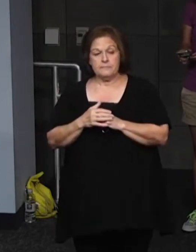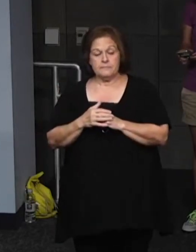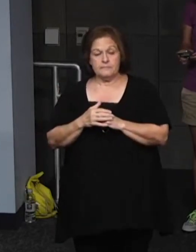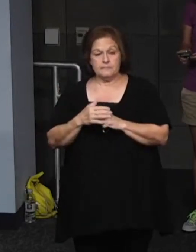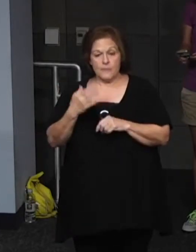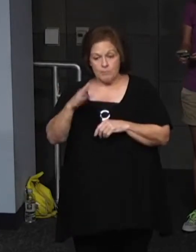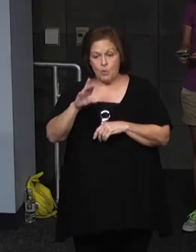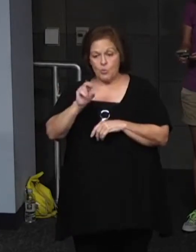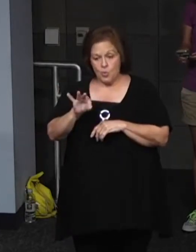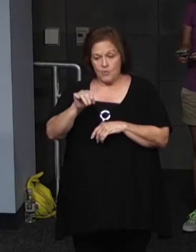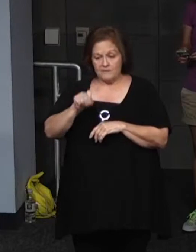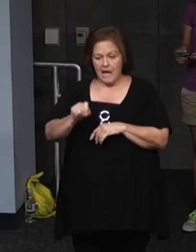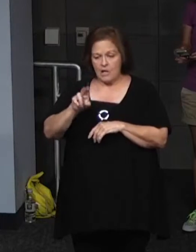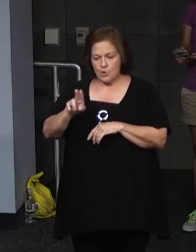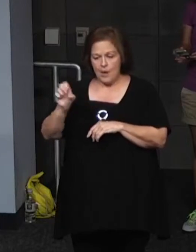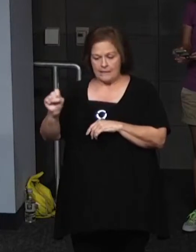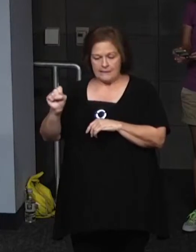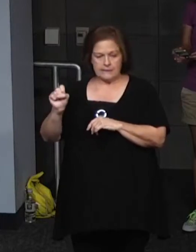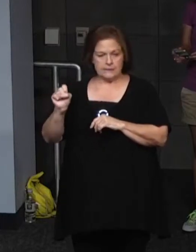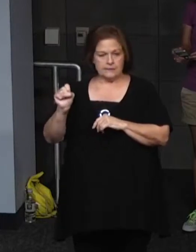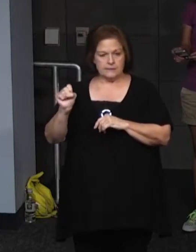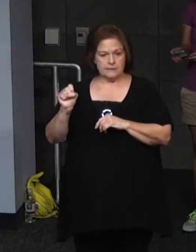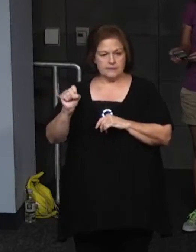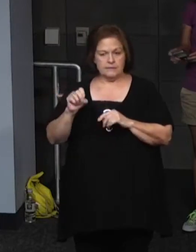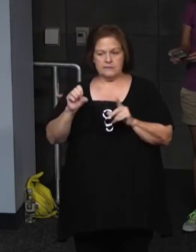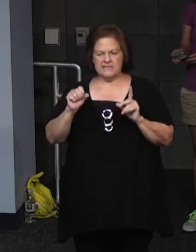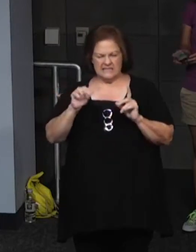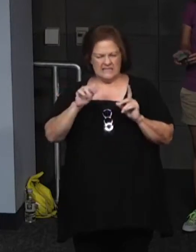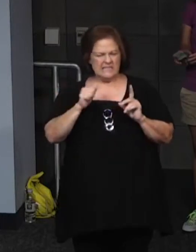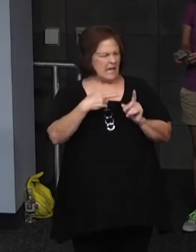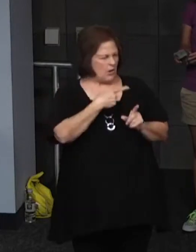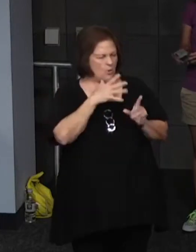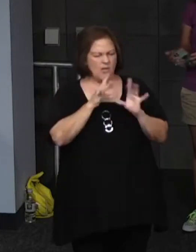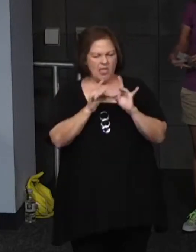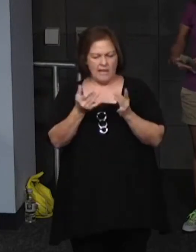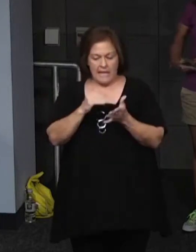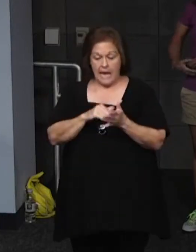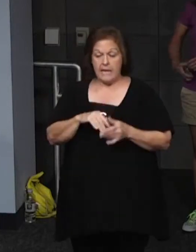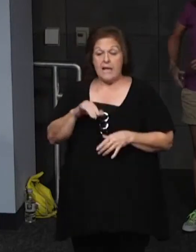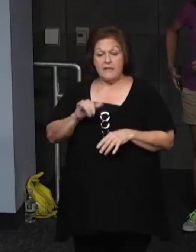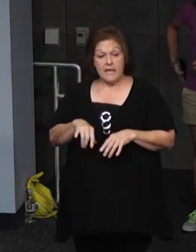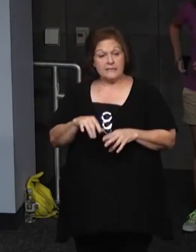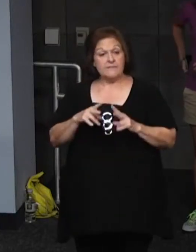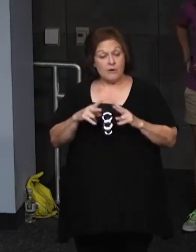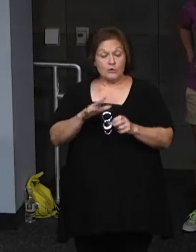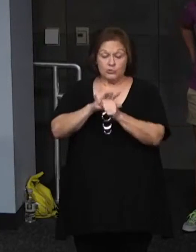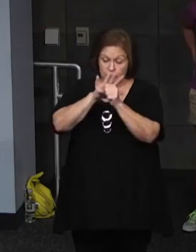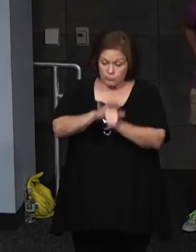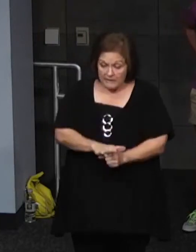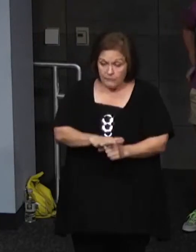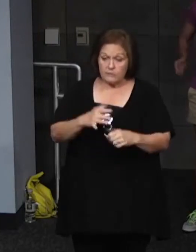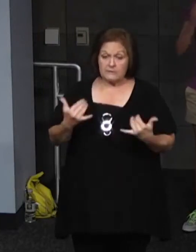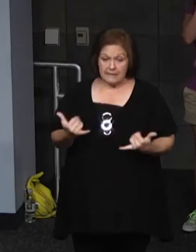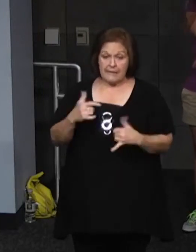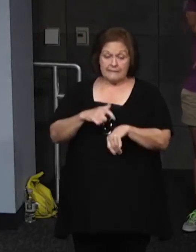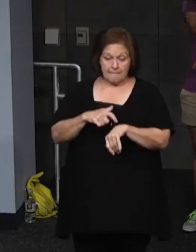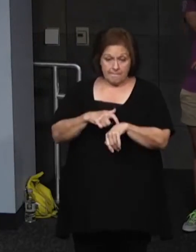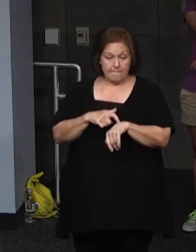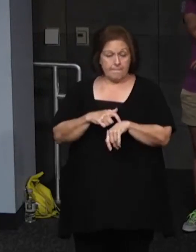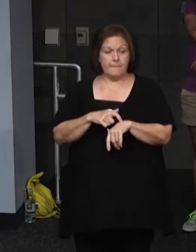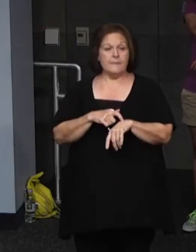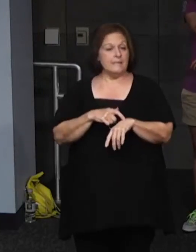at blueroof.us. Sarah will probably bring it up, but I'll say it again. This is a very stressful time for many people. It